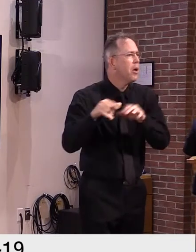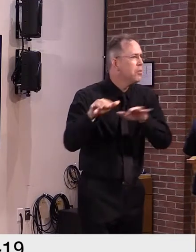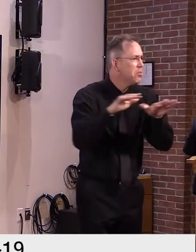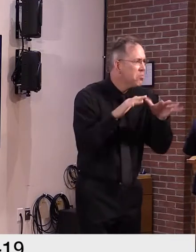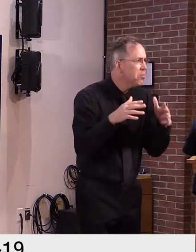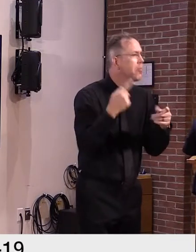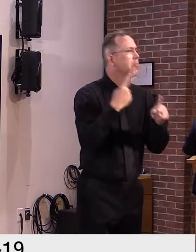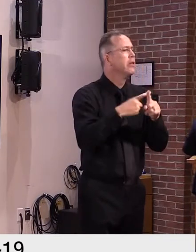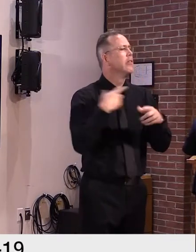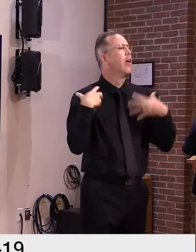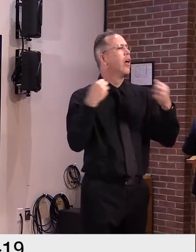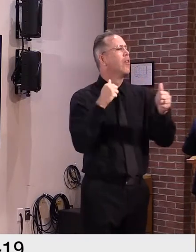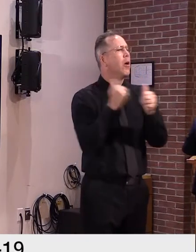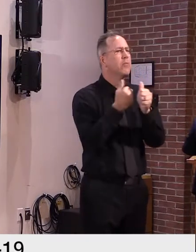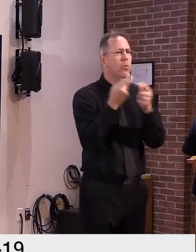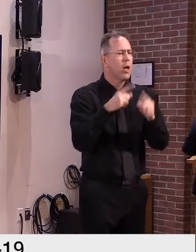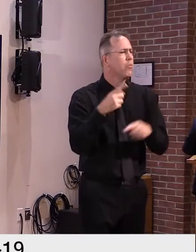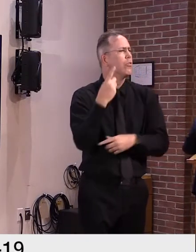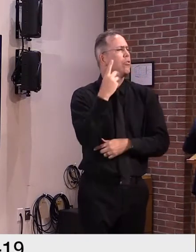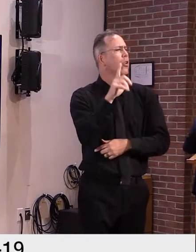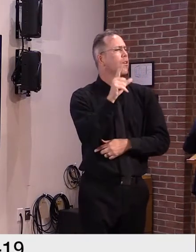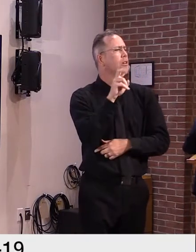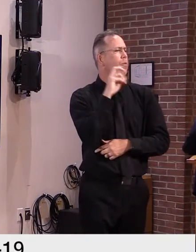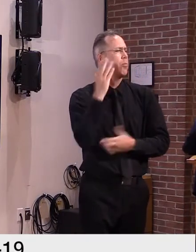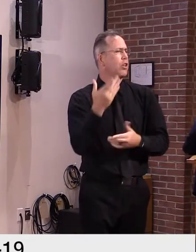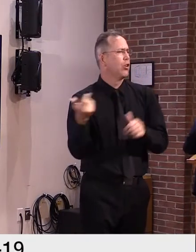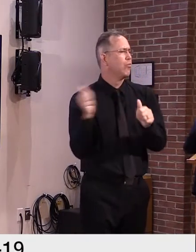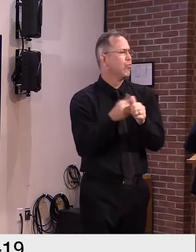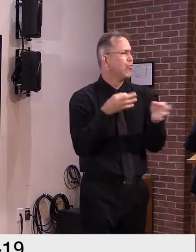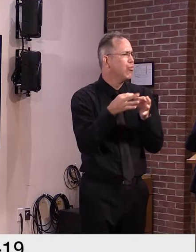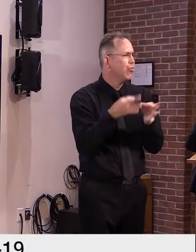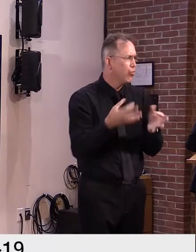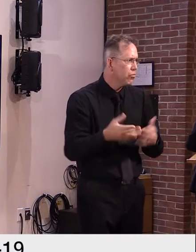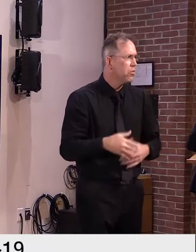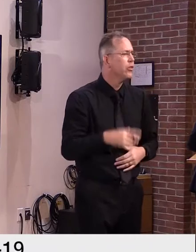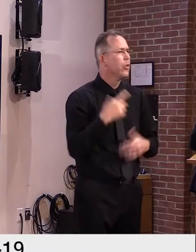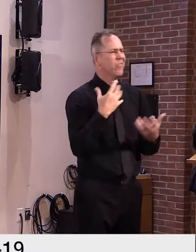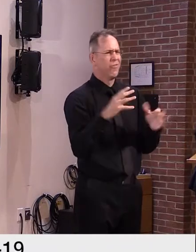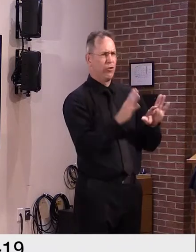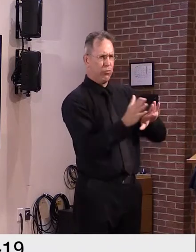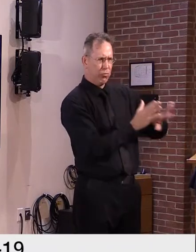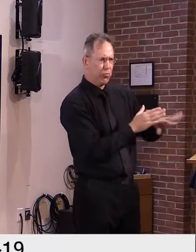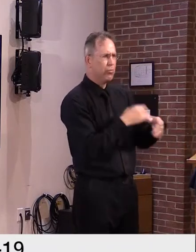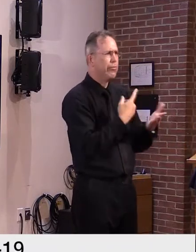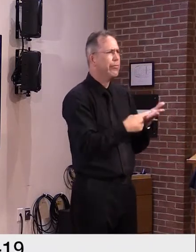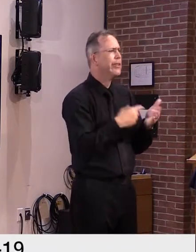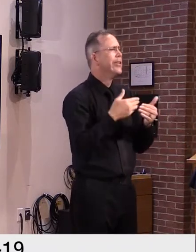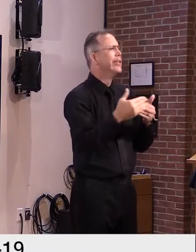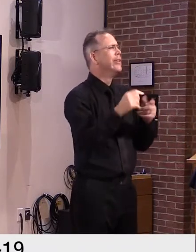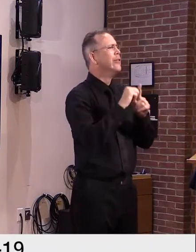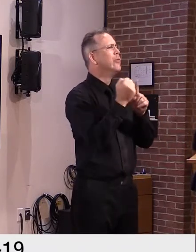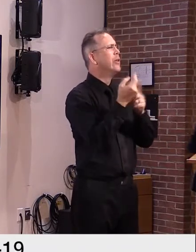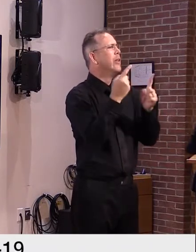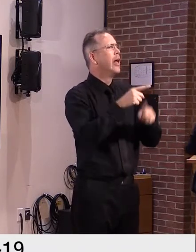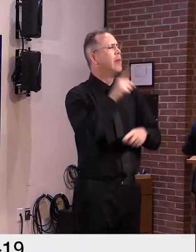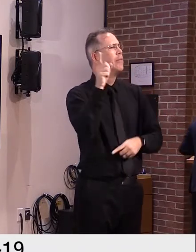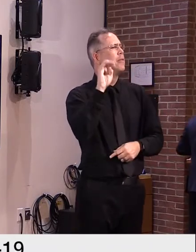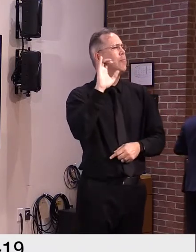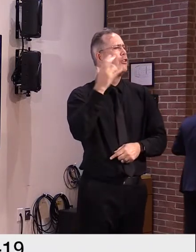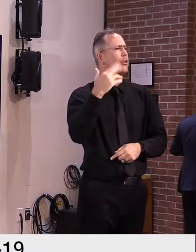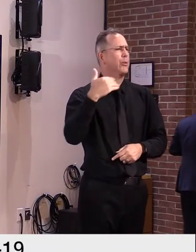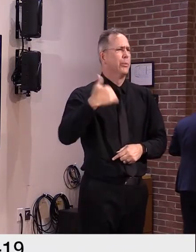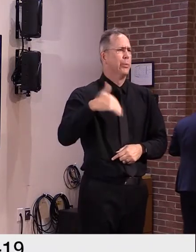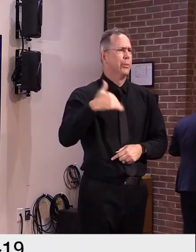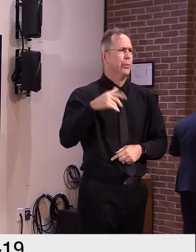Levine. Before we get to that, I want to comment on the situation in Michigan, where the FBI